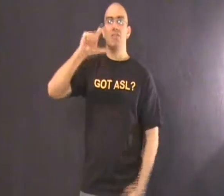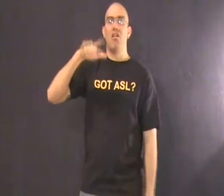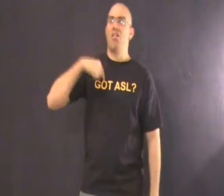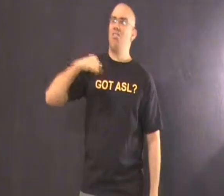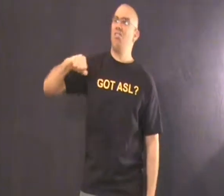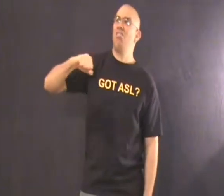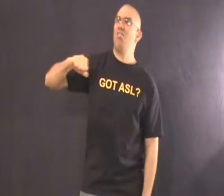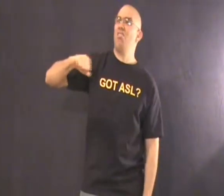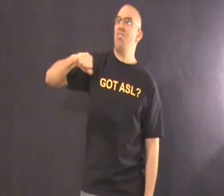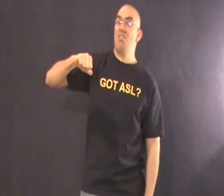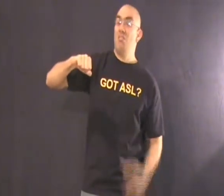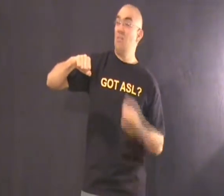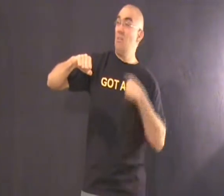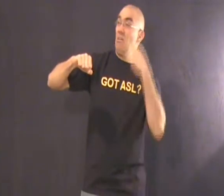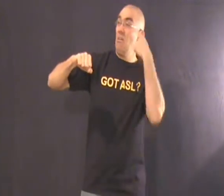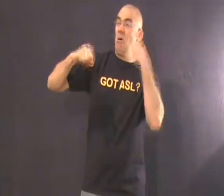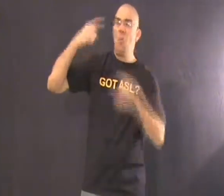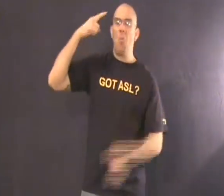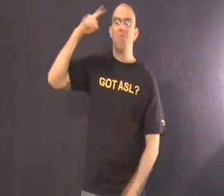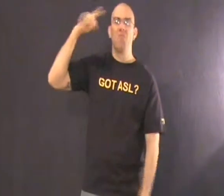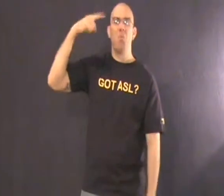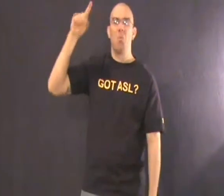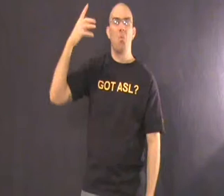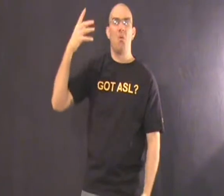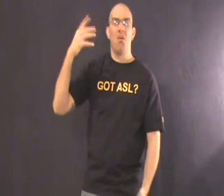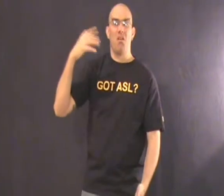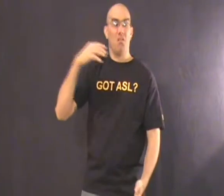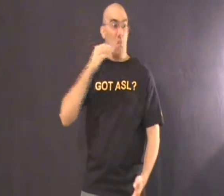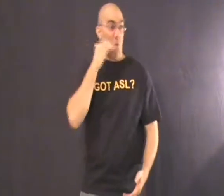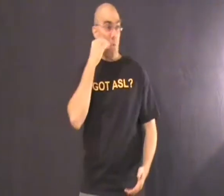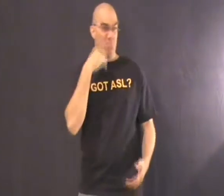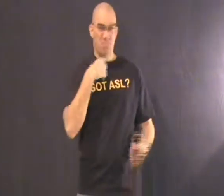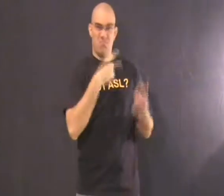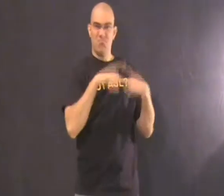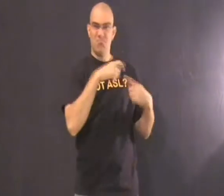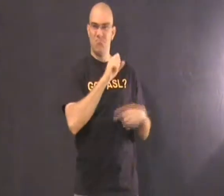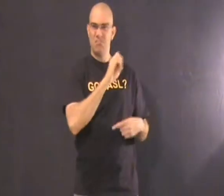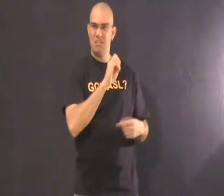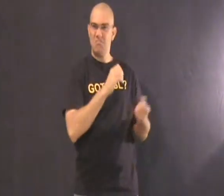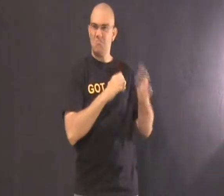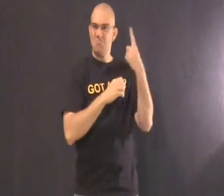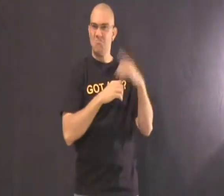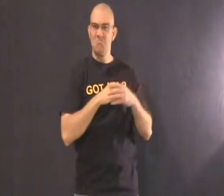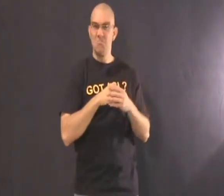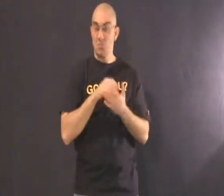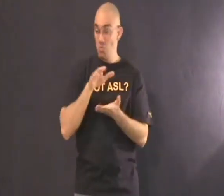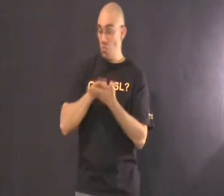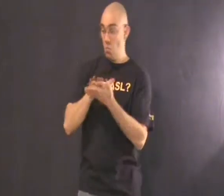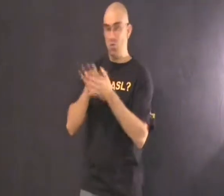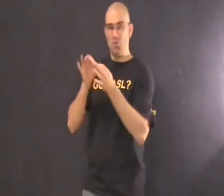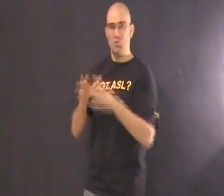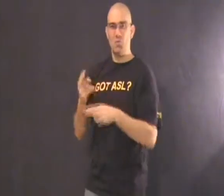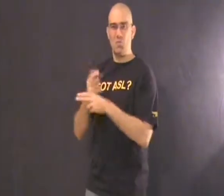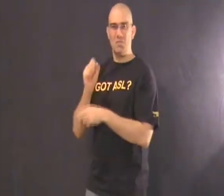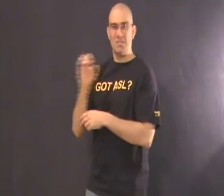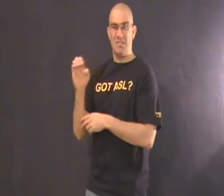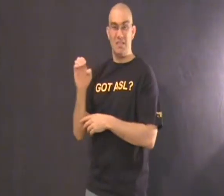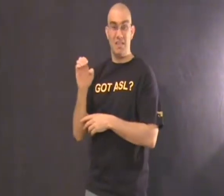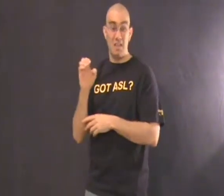And I was actually a little resistant to learning American Sign Language because I didn't feel it was necessary. At home, I used C and everybody understood me.